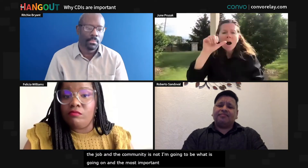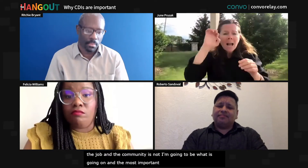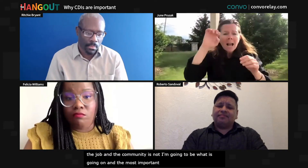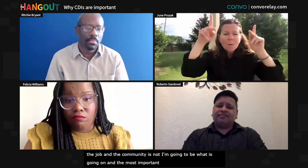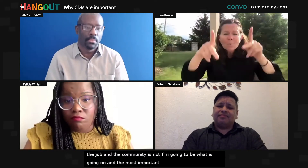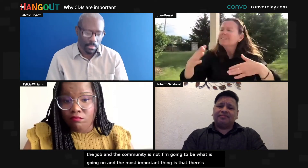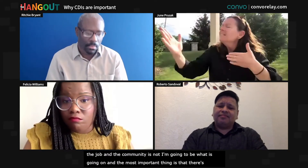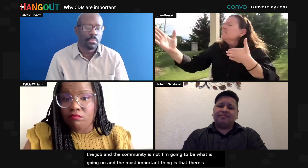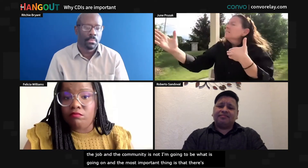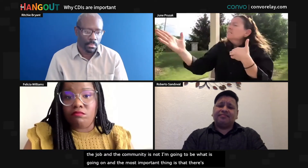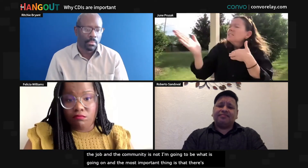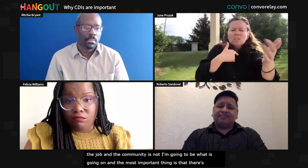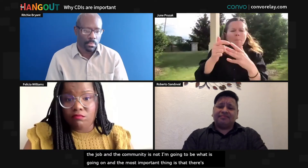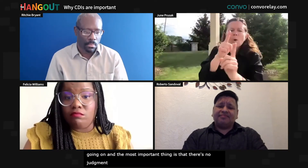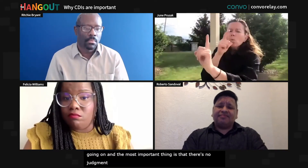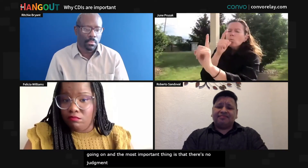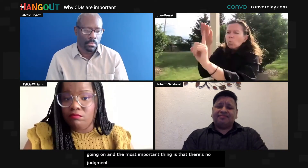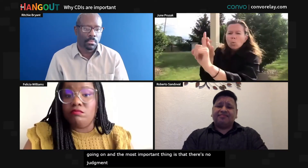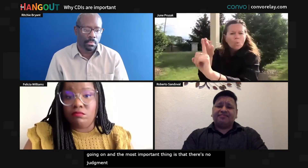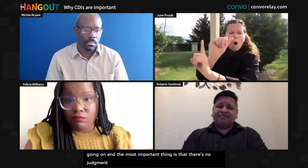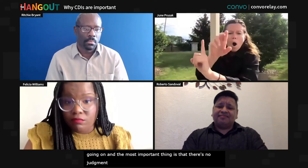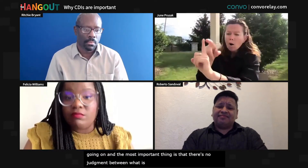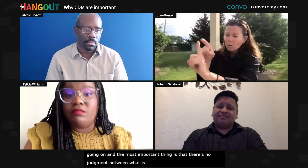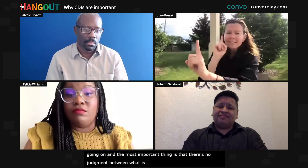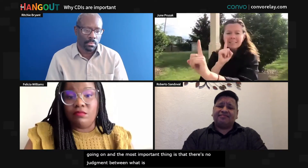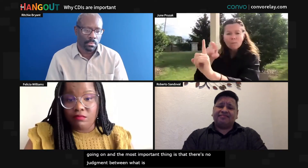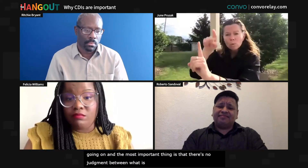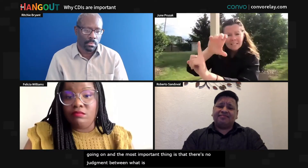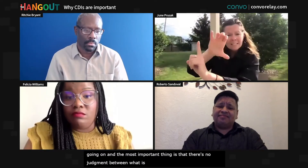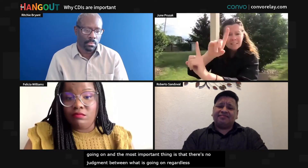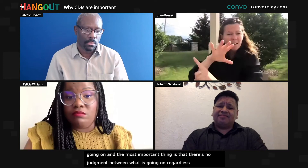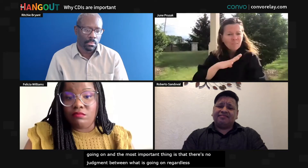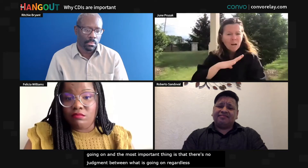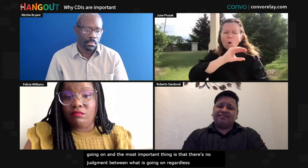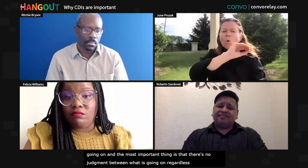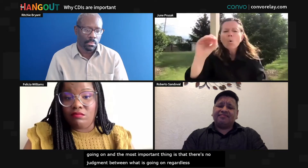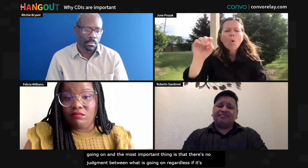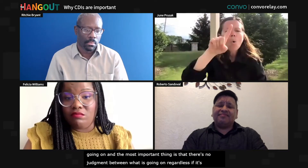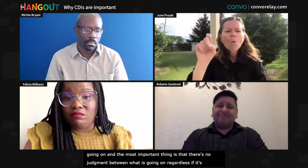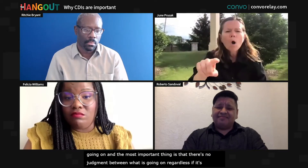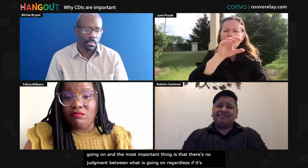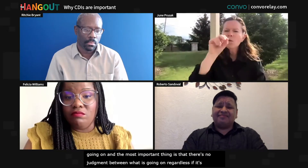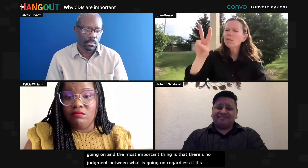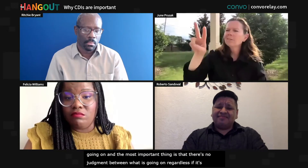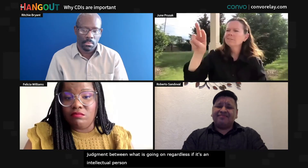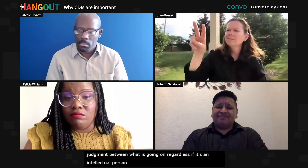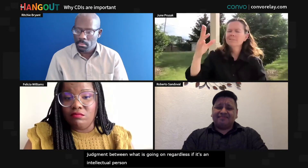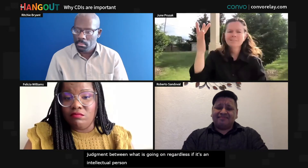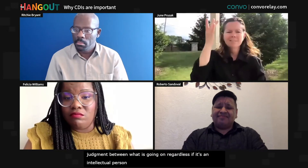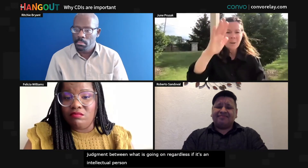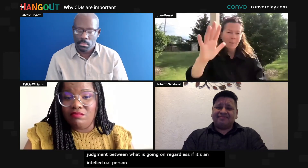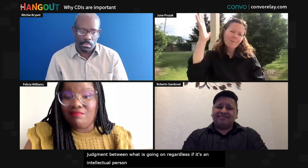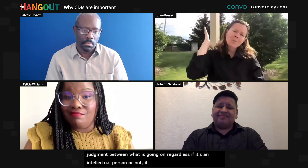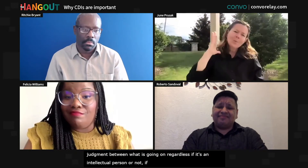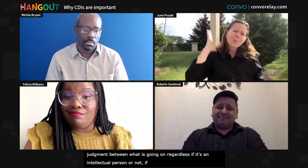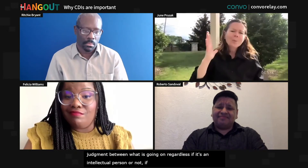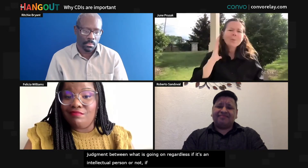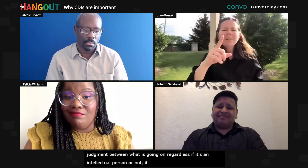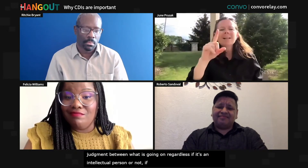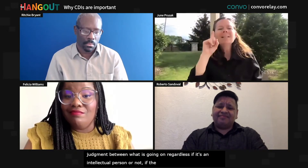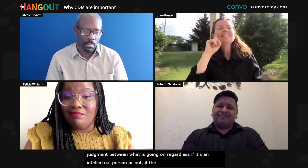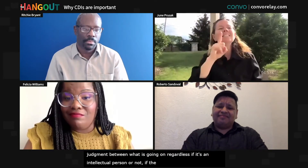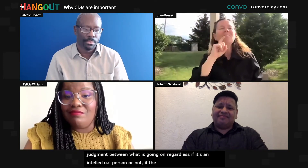going on regarding whether it's an intellectual person or not, or what's going on. If a deaf person needs a CDI, there's no question. There's